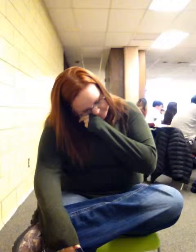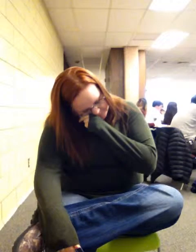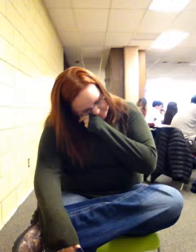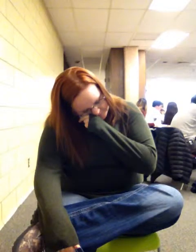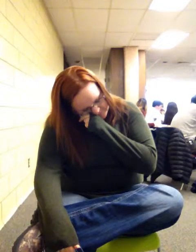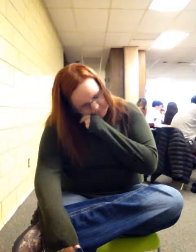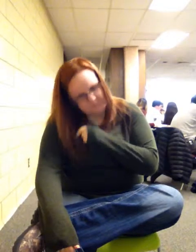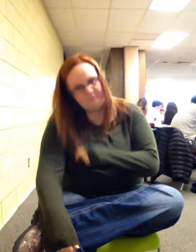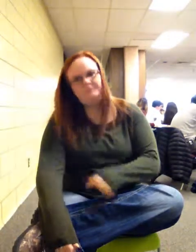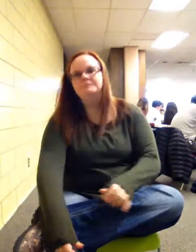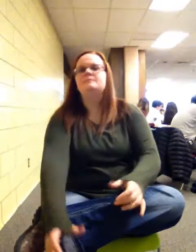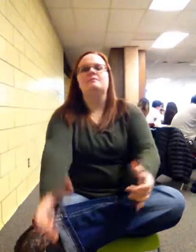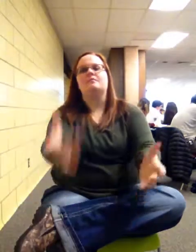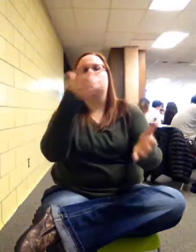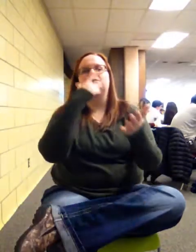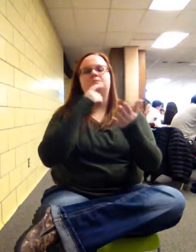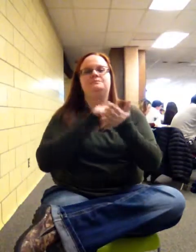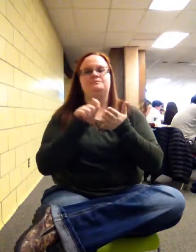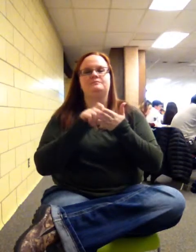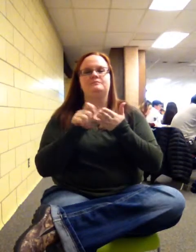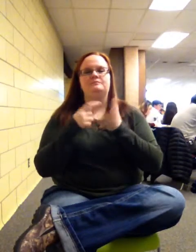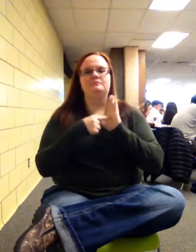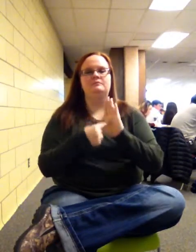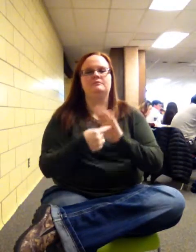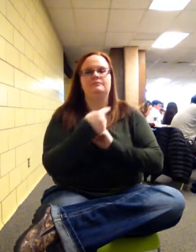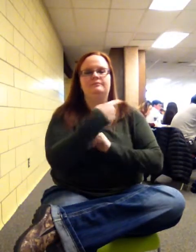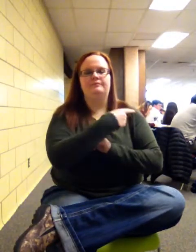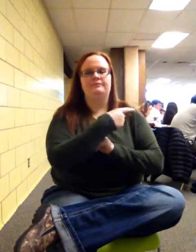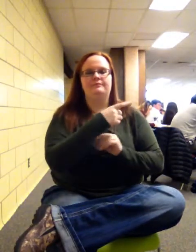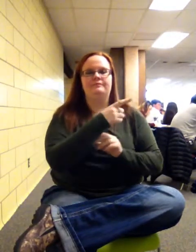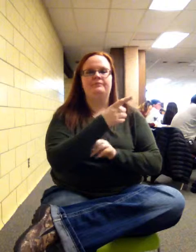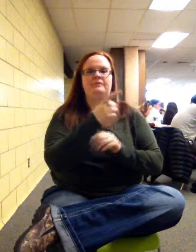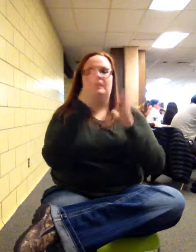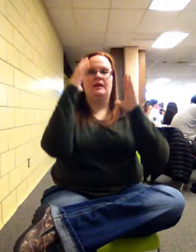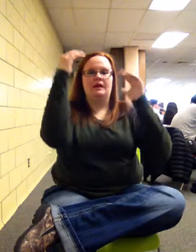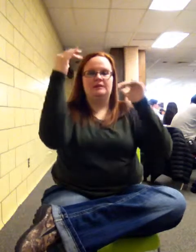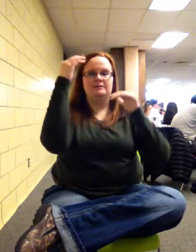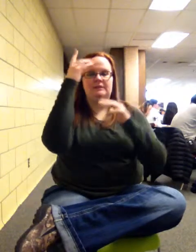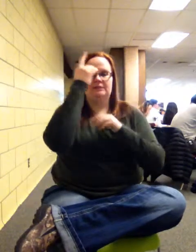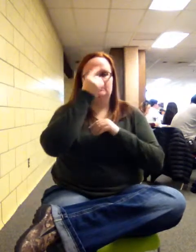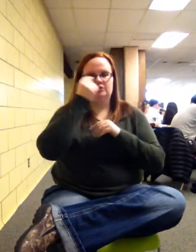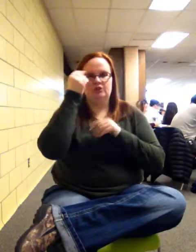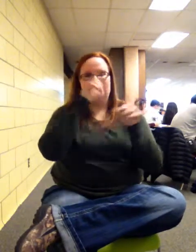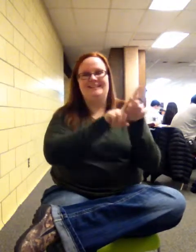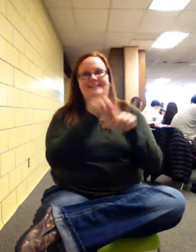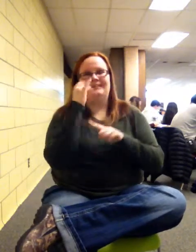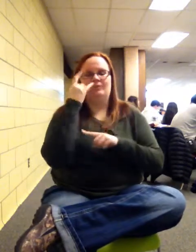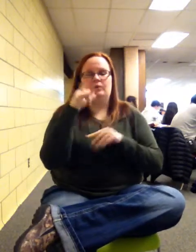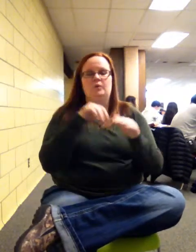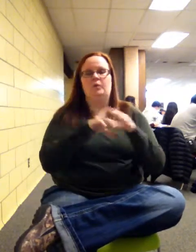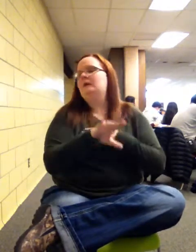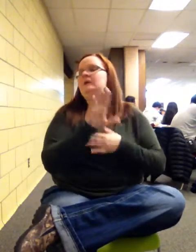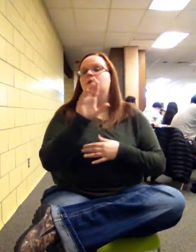So the author presents the expectations theory as if you could walk into the bank today and you could see what you